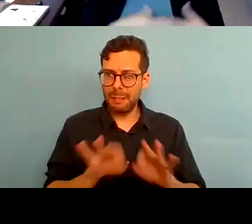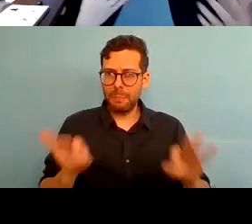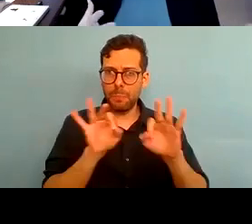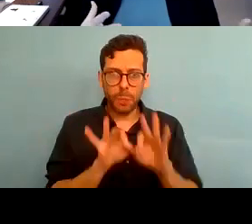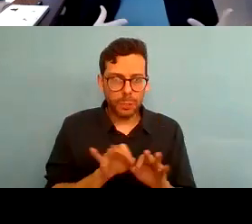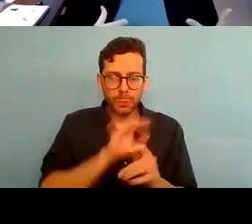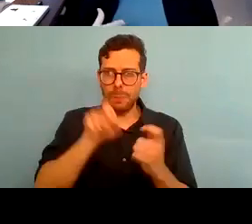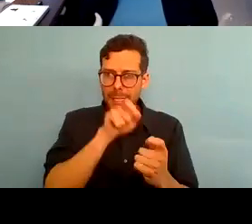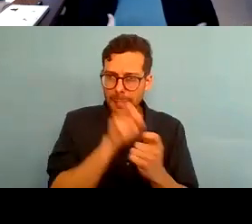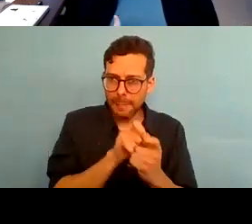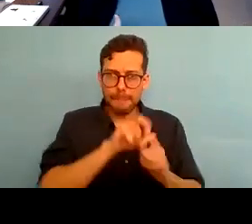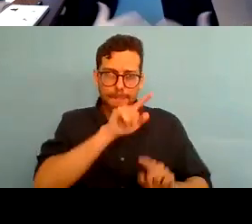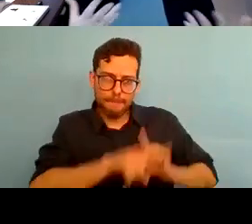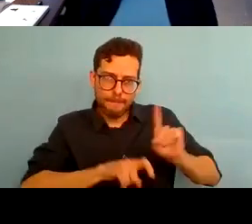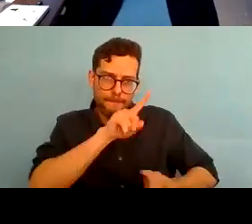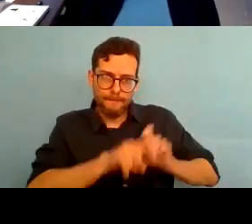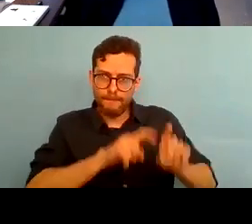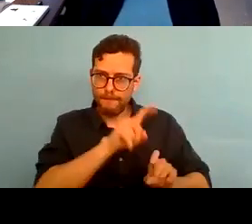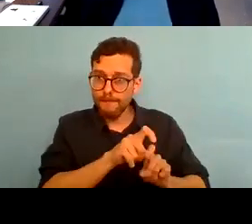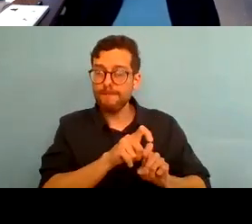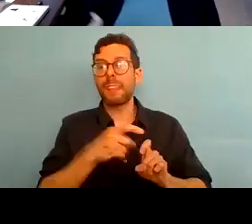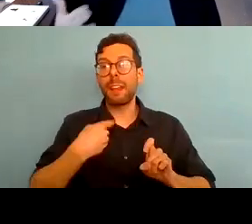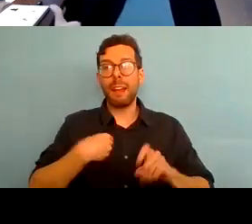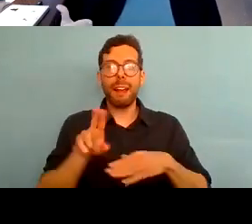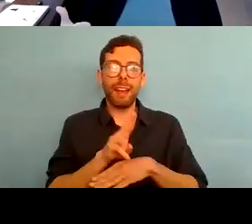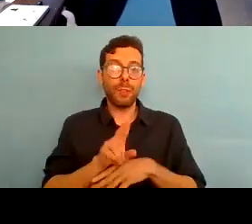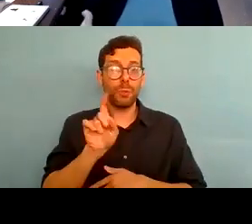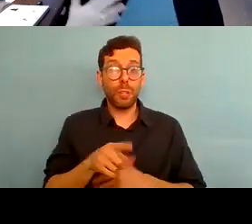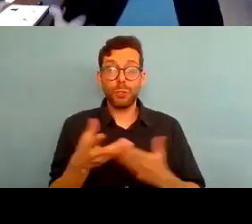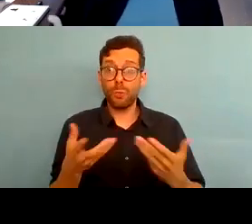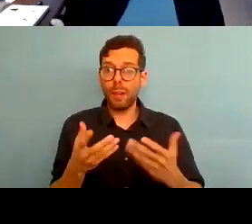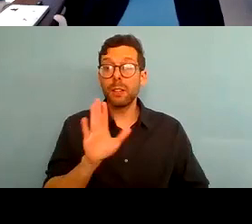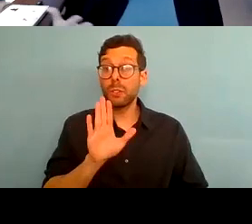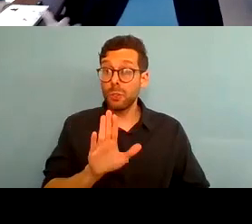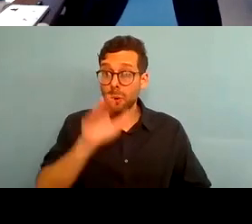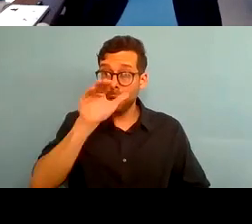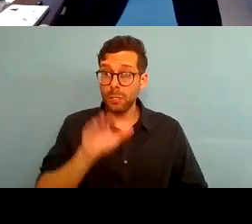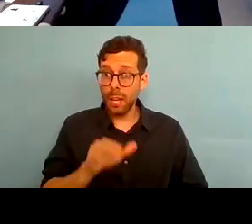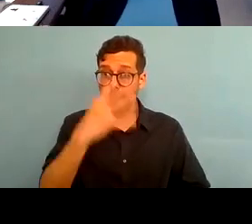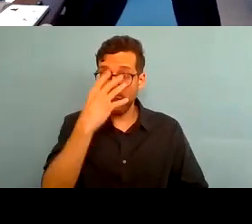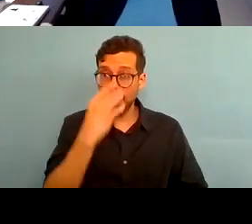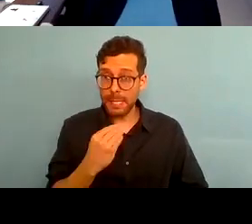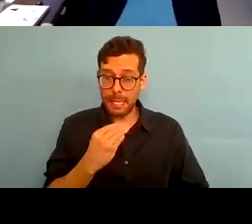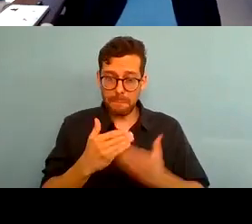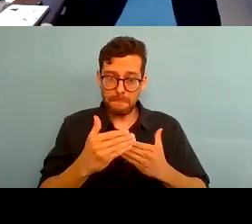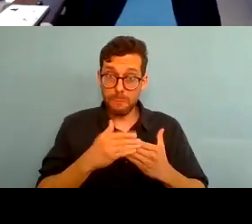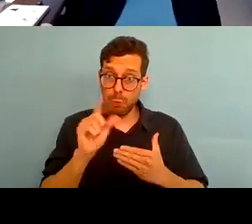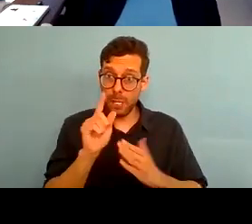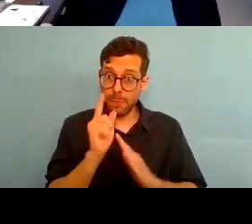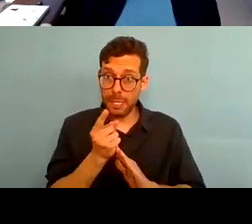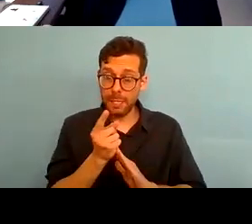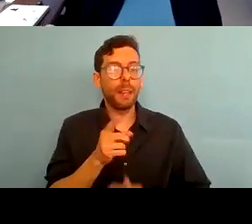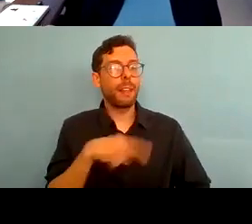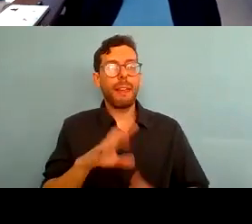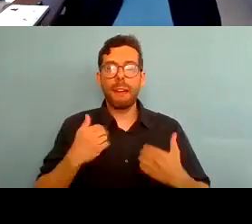So the question I like to use to get to that is, does your child fall asleep within 20 minutes? That way they have the opportunity to say, no,